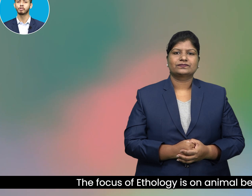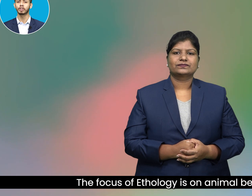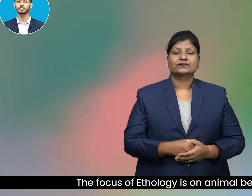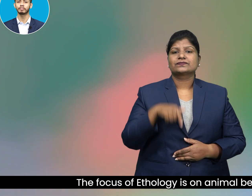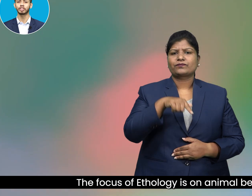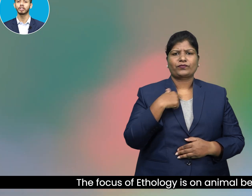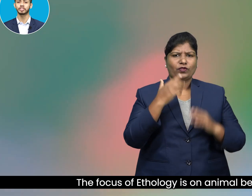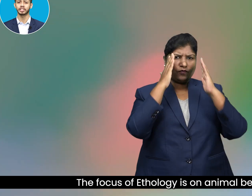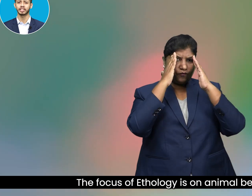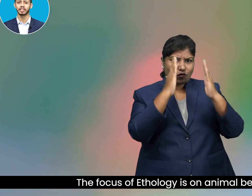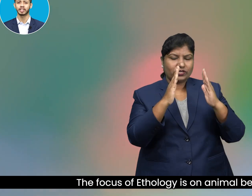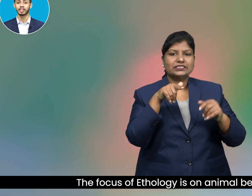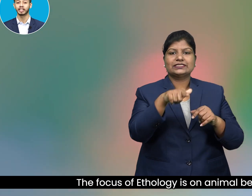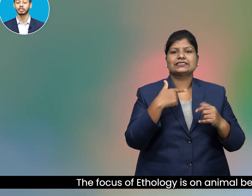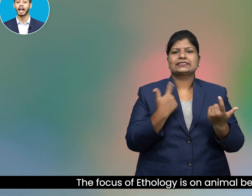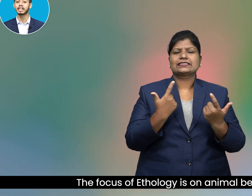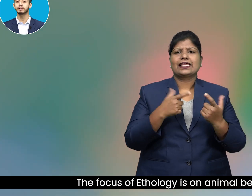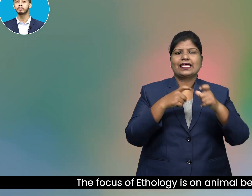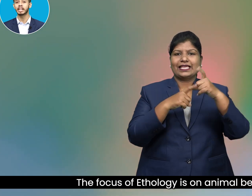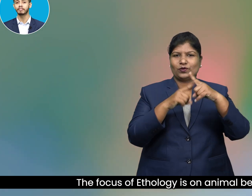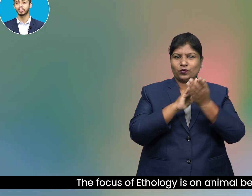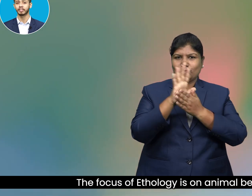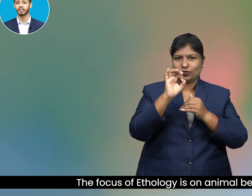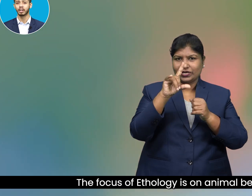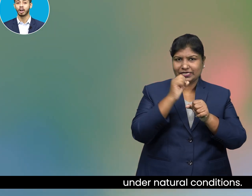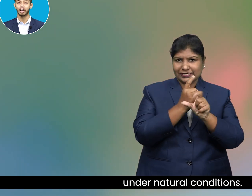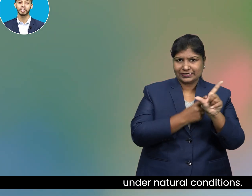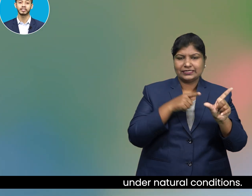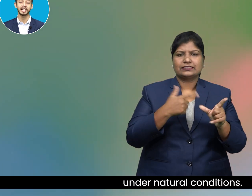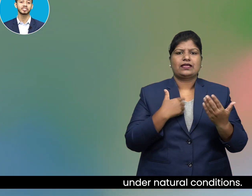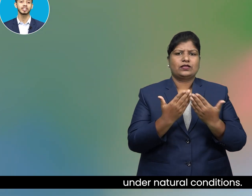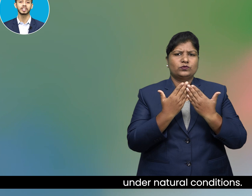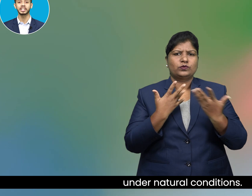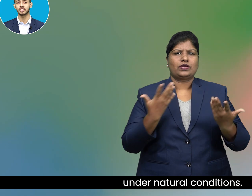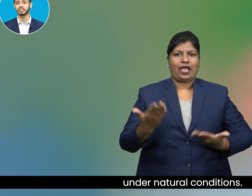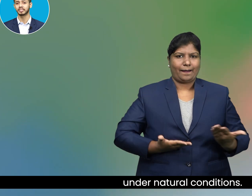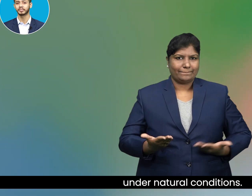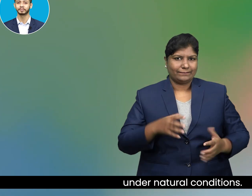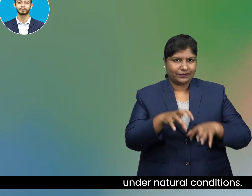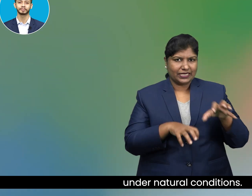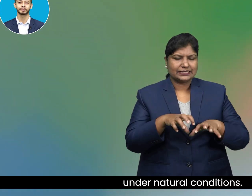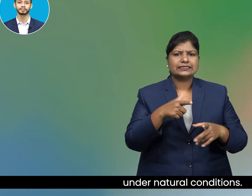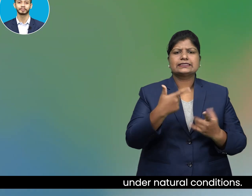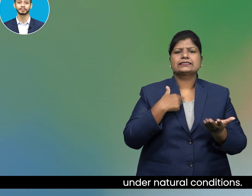The focus of ethology is on animal behavior under natural conditions.